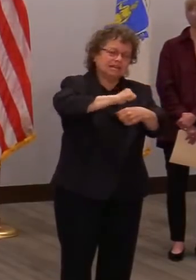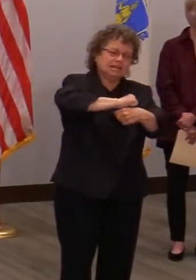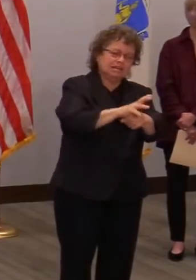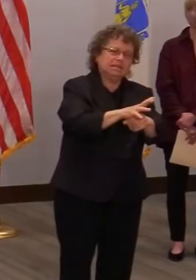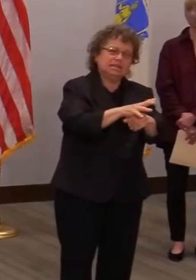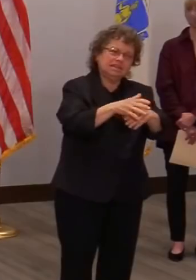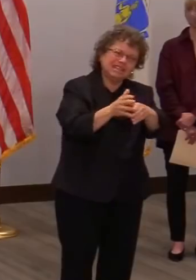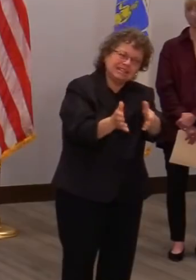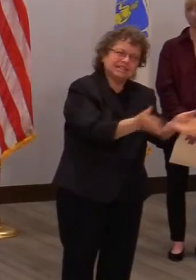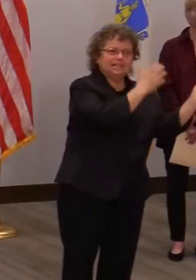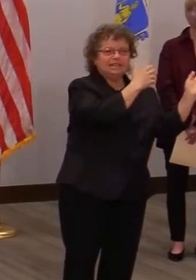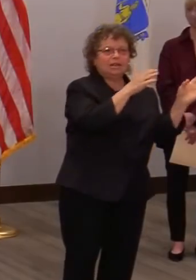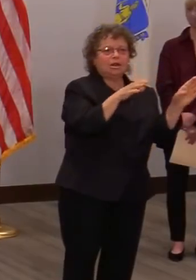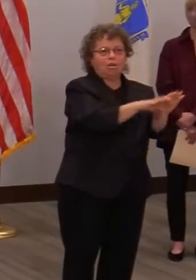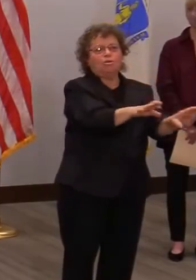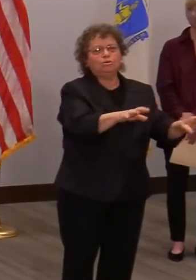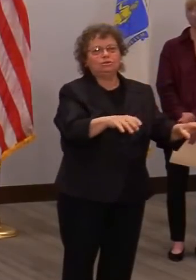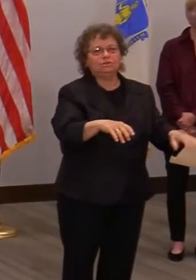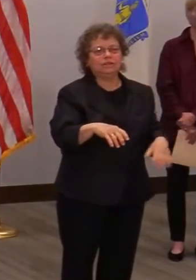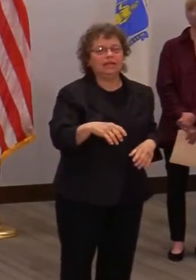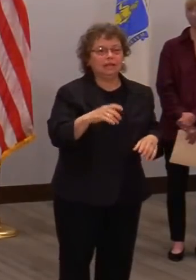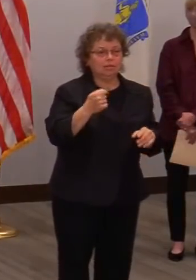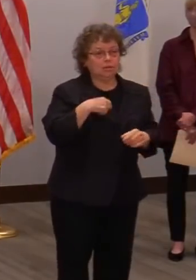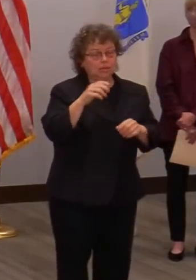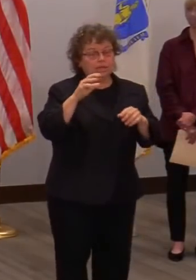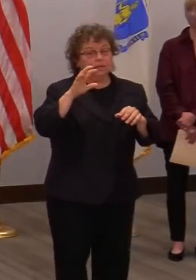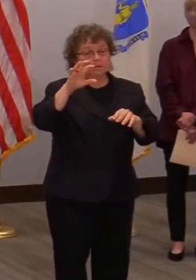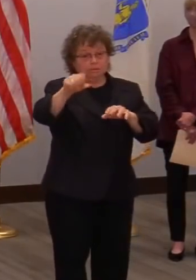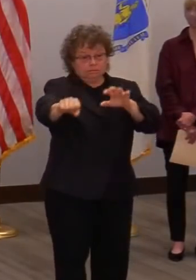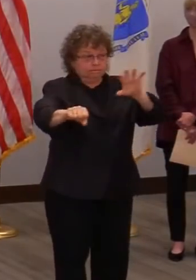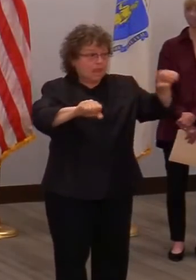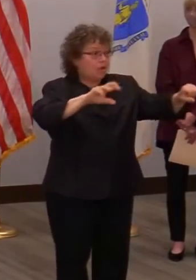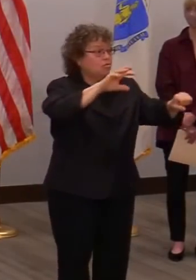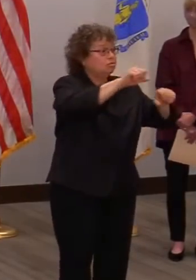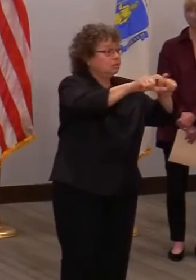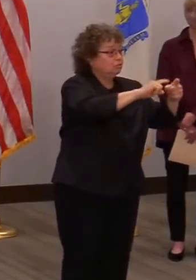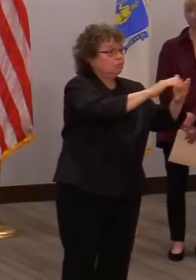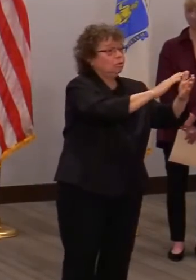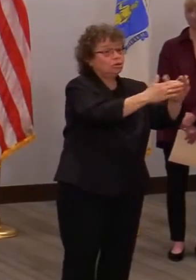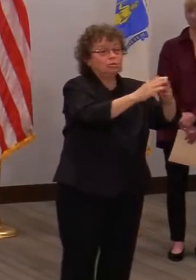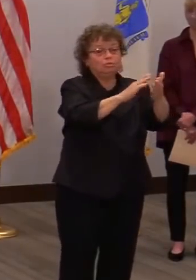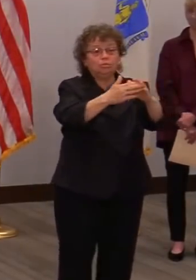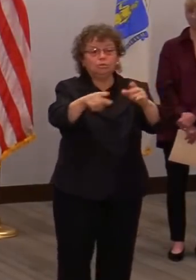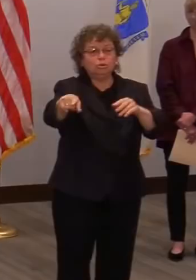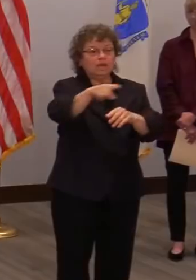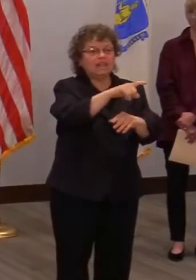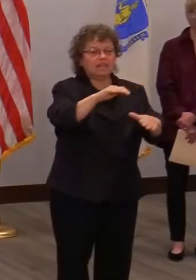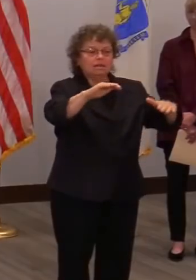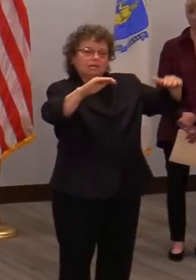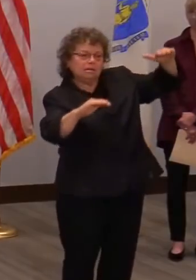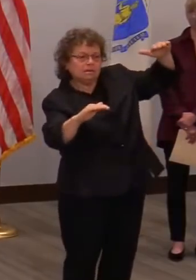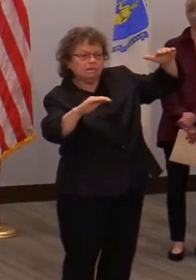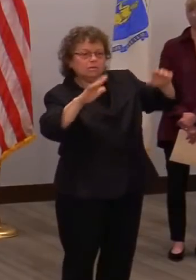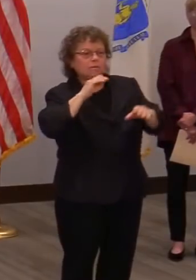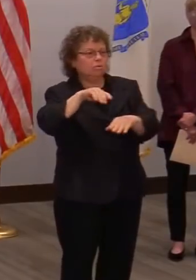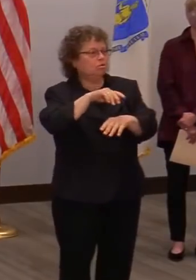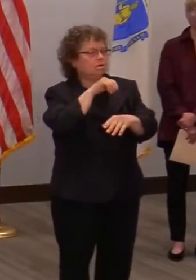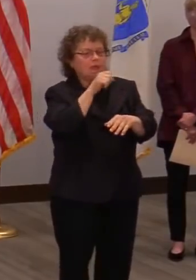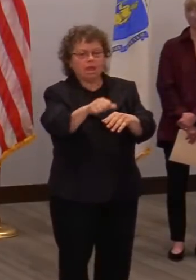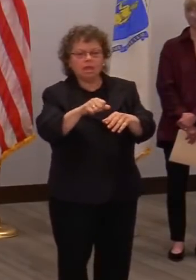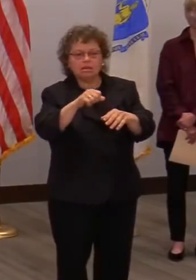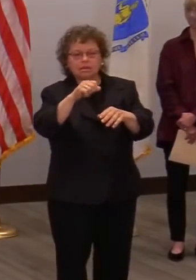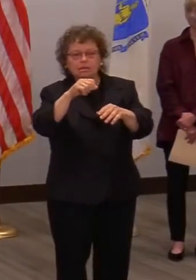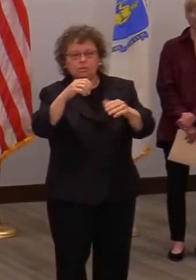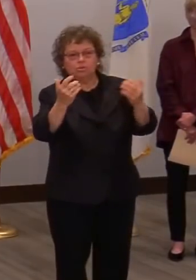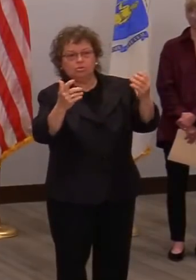vaccine administration program, we've launched targeted outreach efforts in the communities that have been most disproportionately impacted by COVID